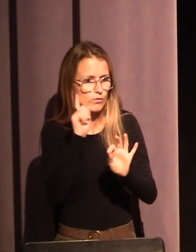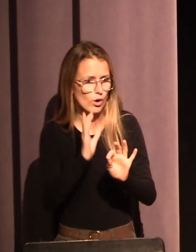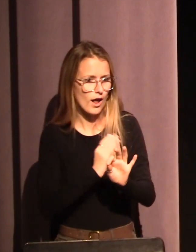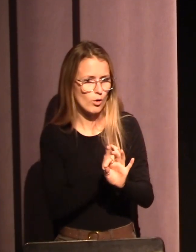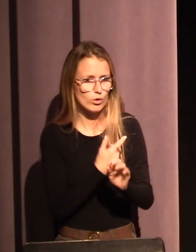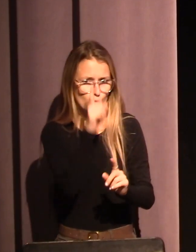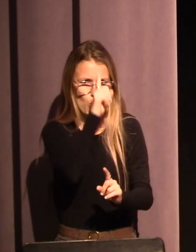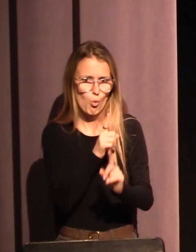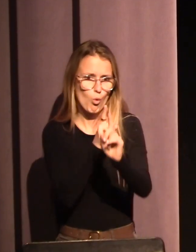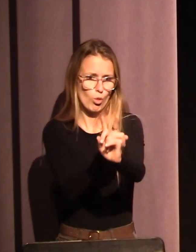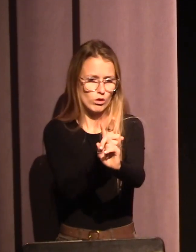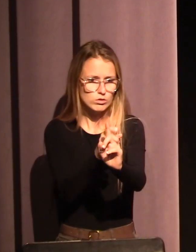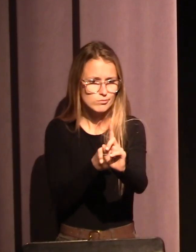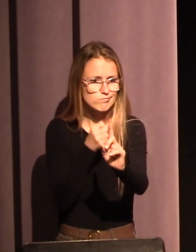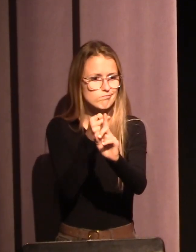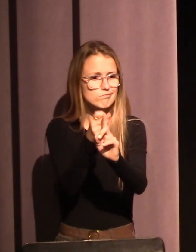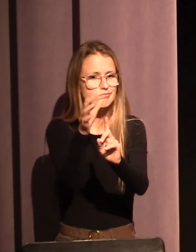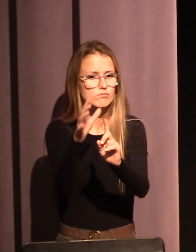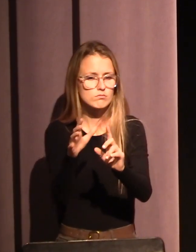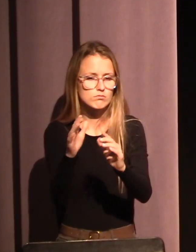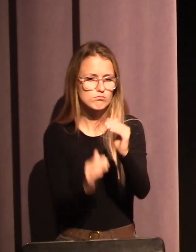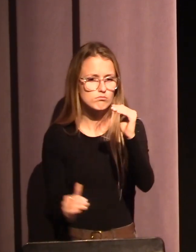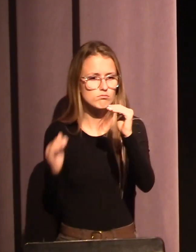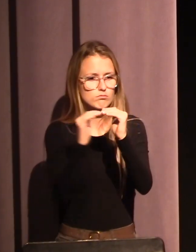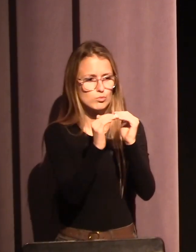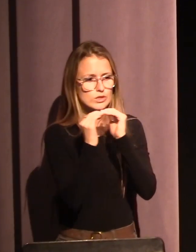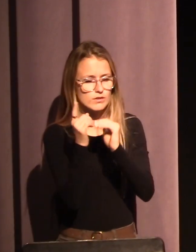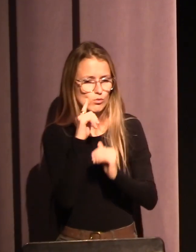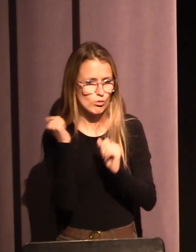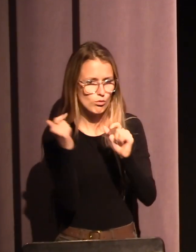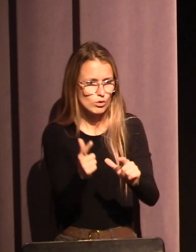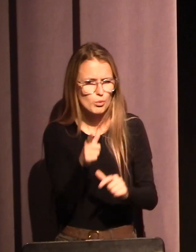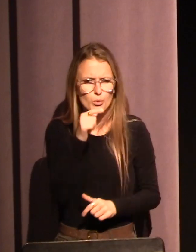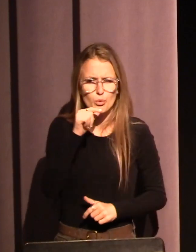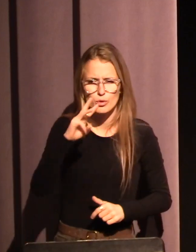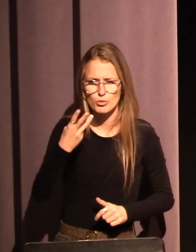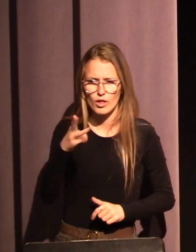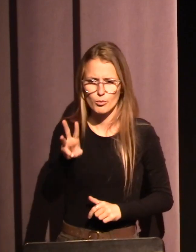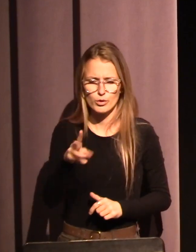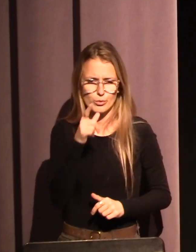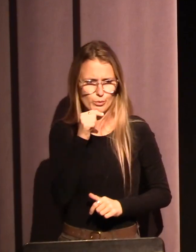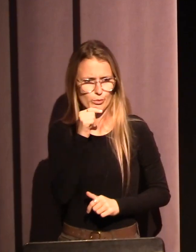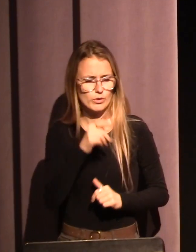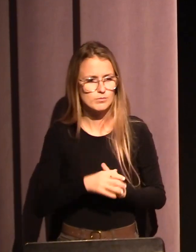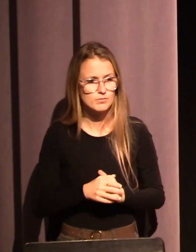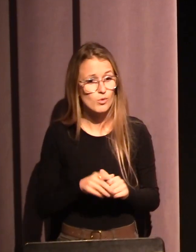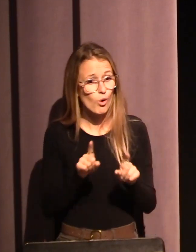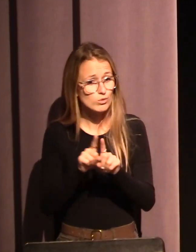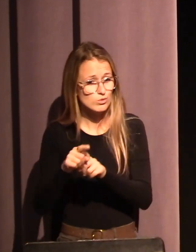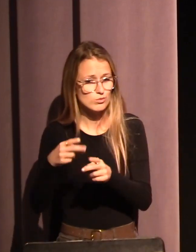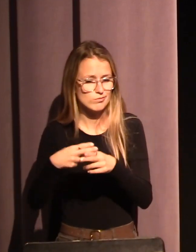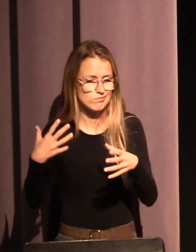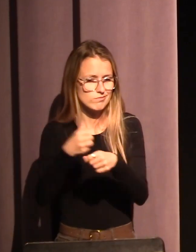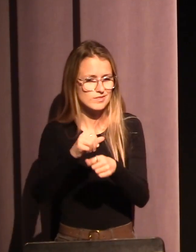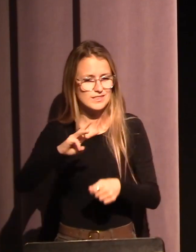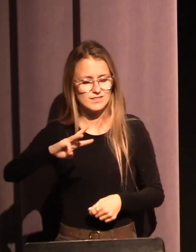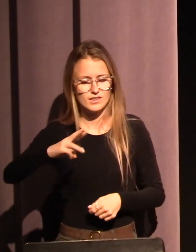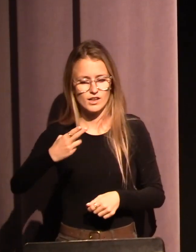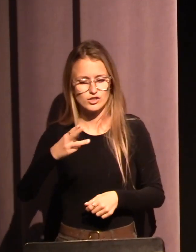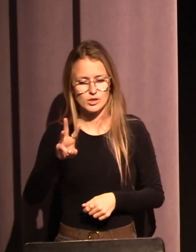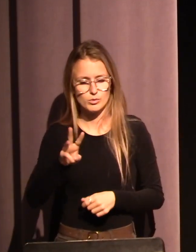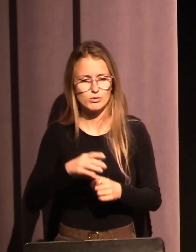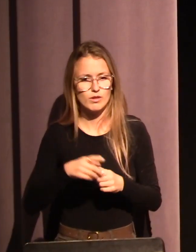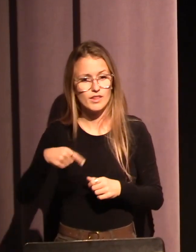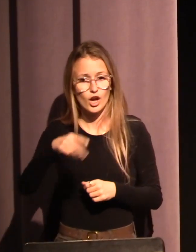all. So, who are community health workers? Also known as CHWs, they are